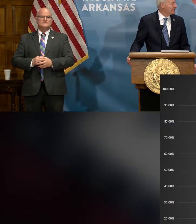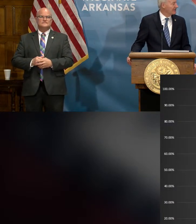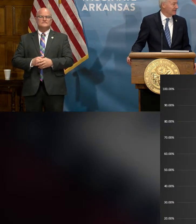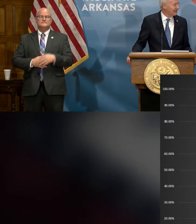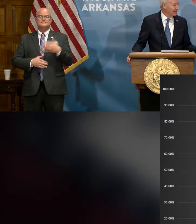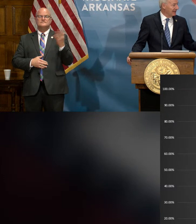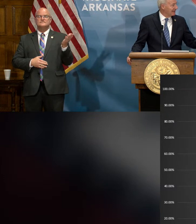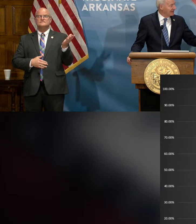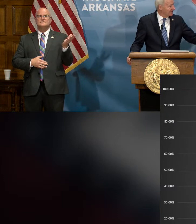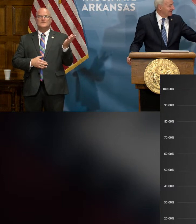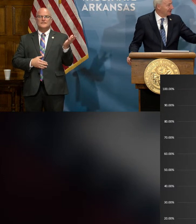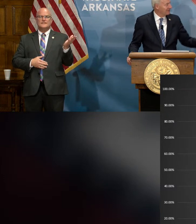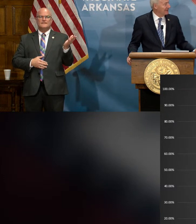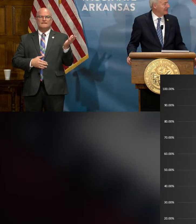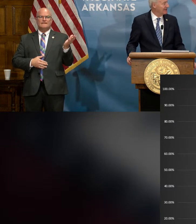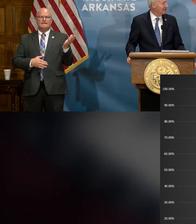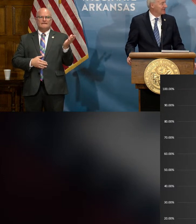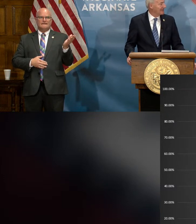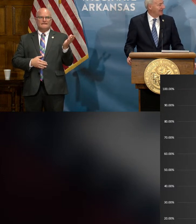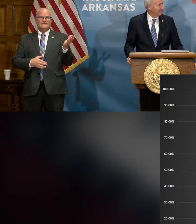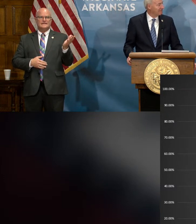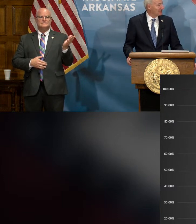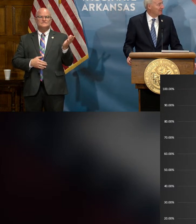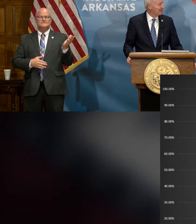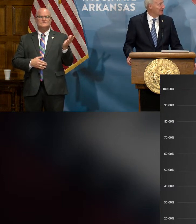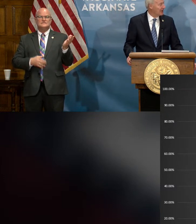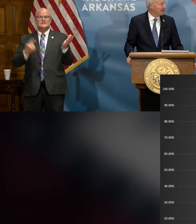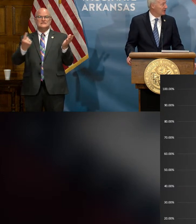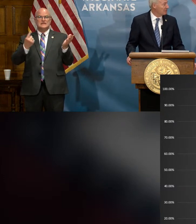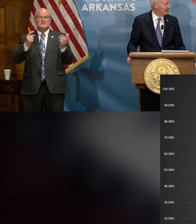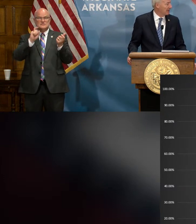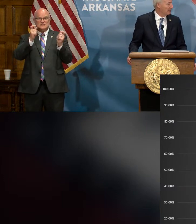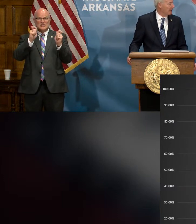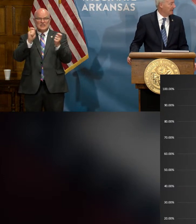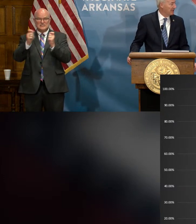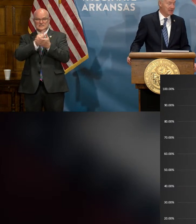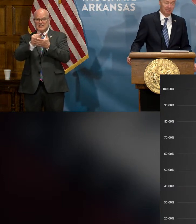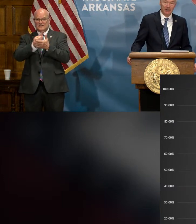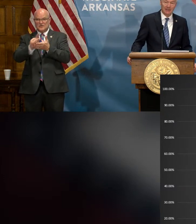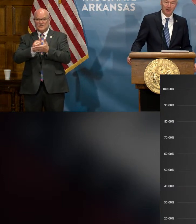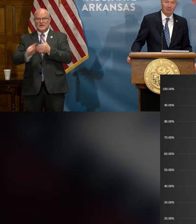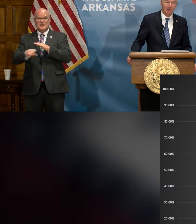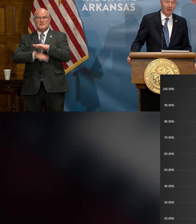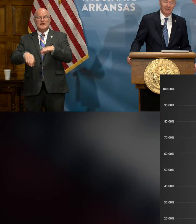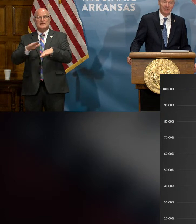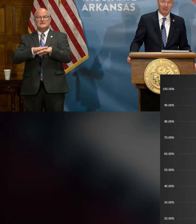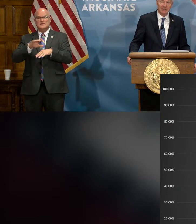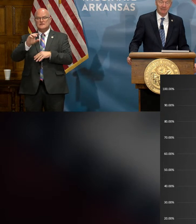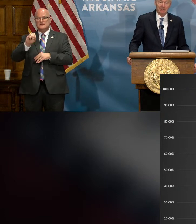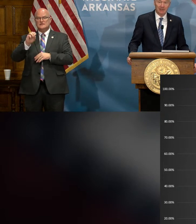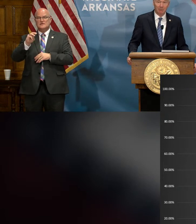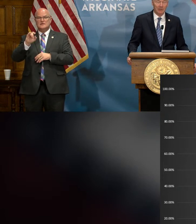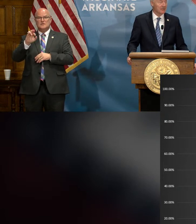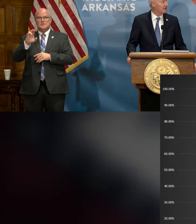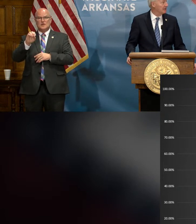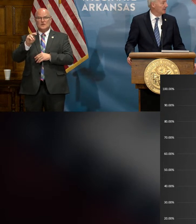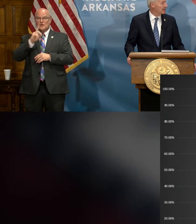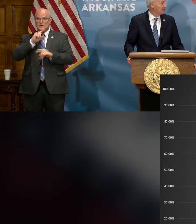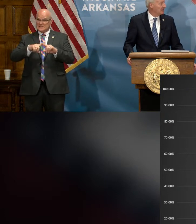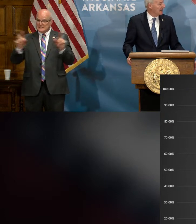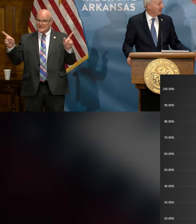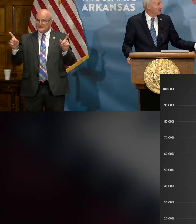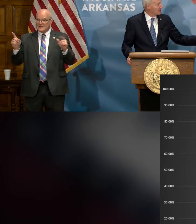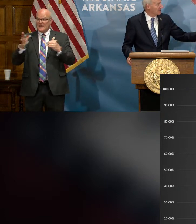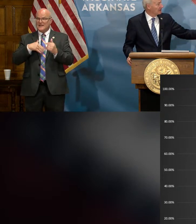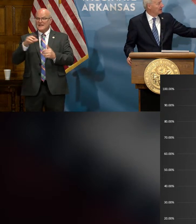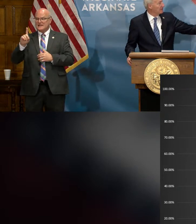And this, is something that changes week by week based upon the Omicron, certainly different than it was under